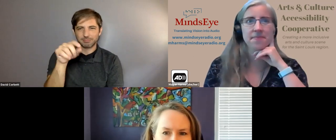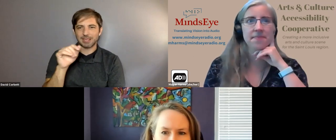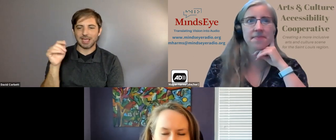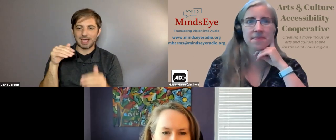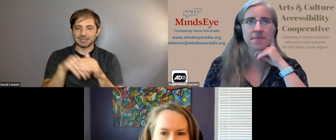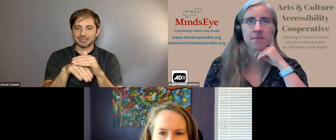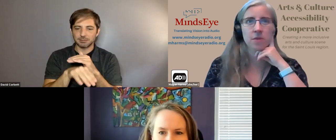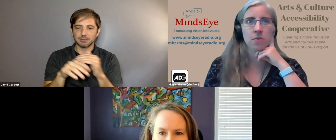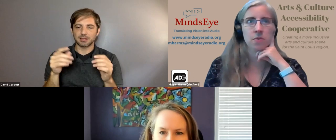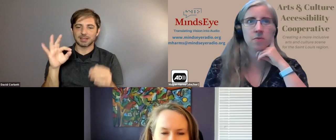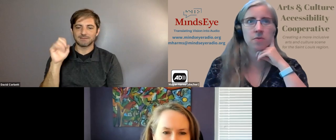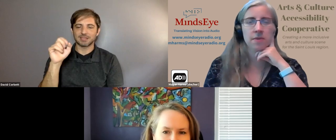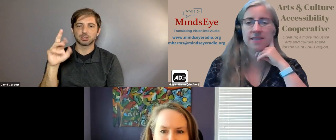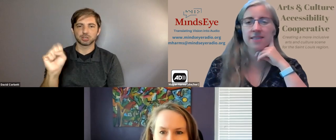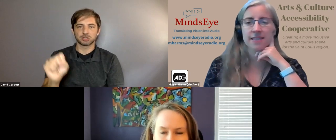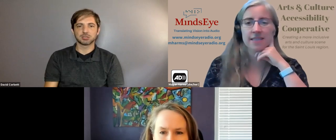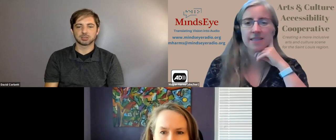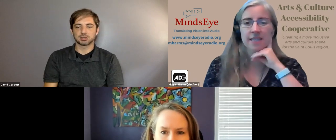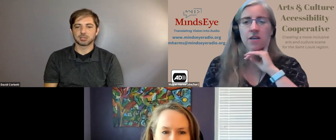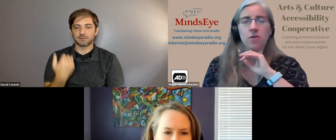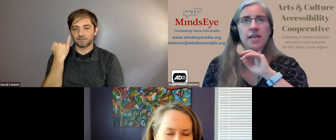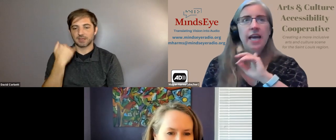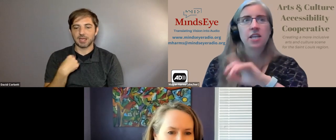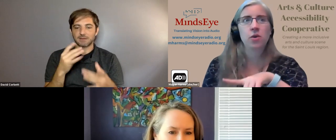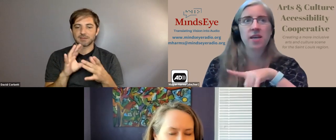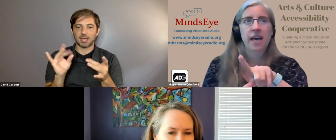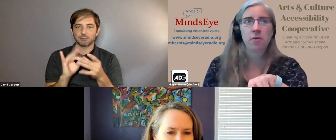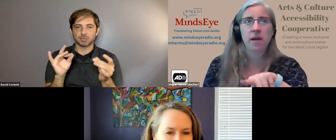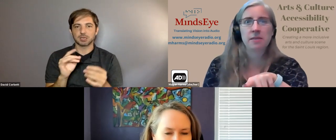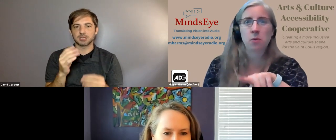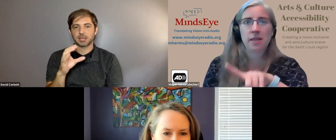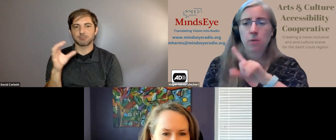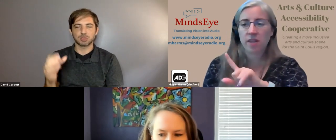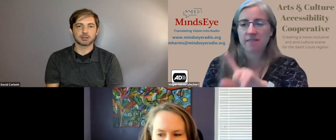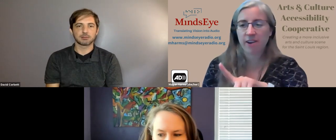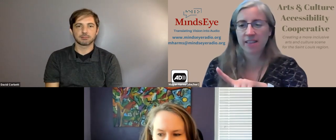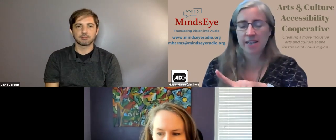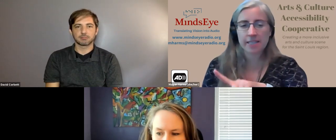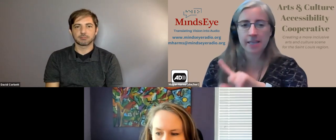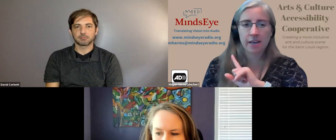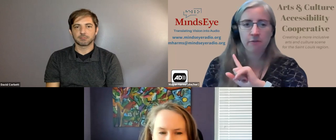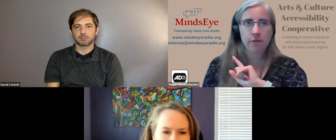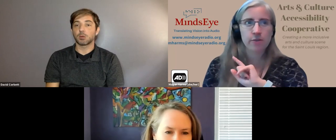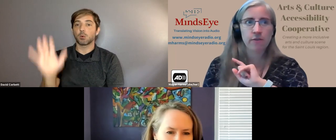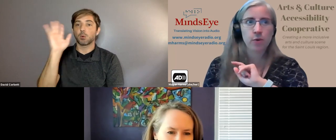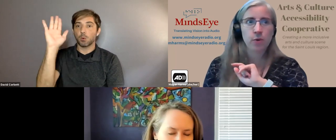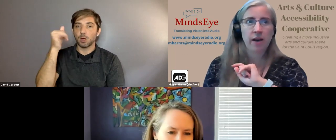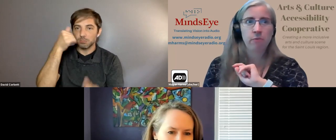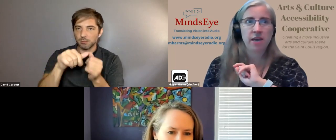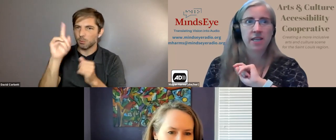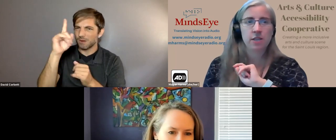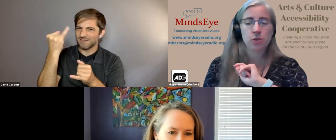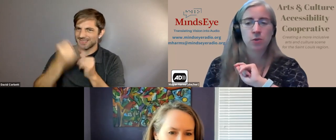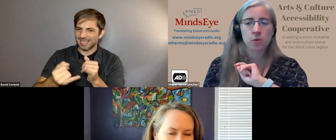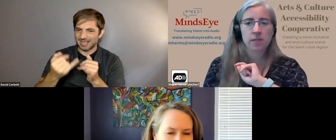in that, whether or not it has captioning. Great. And you know what? That reminds me one very last thing for those of you who